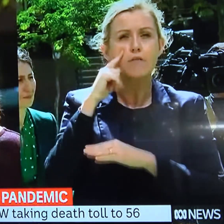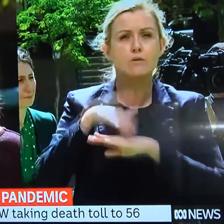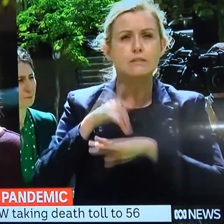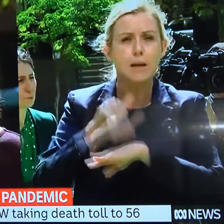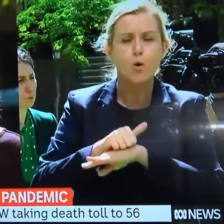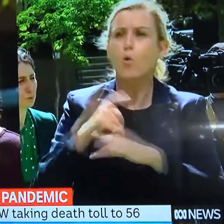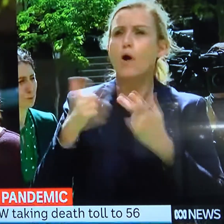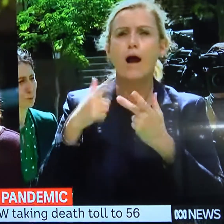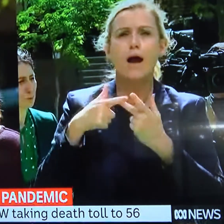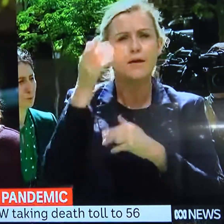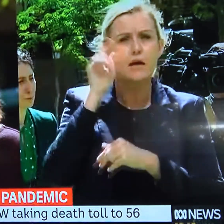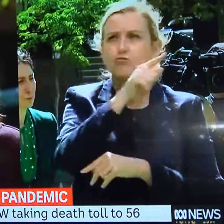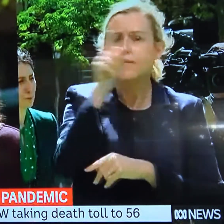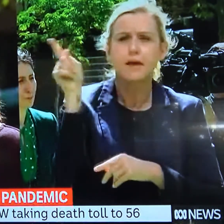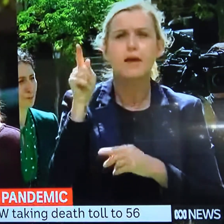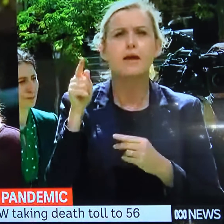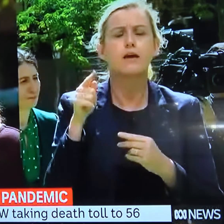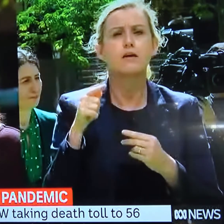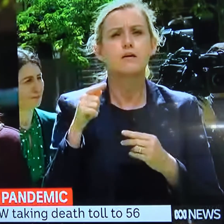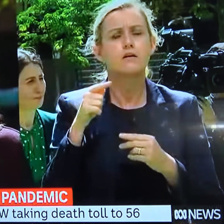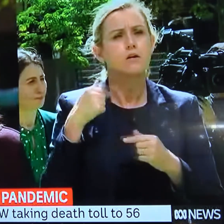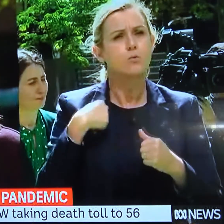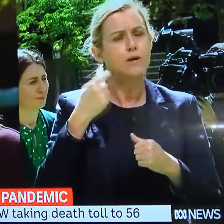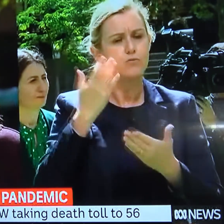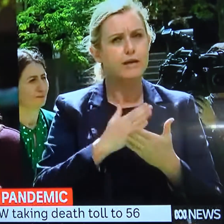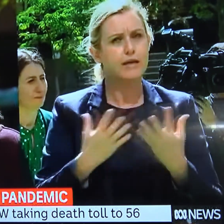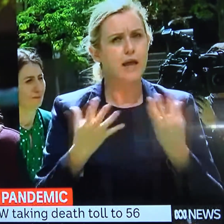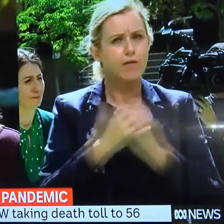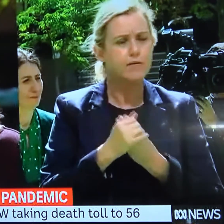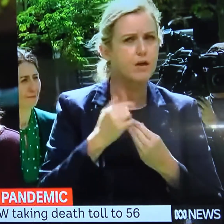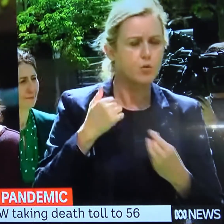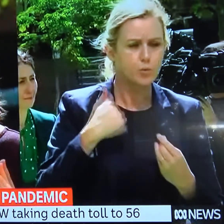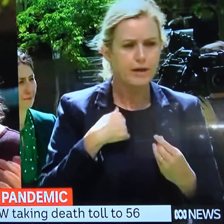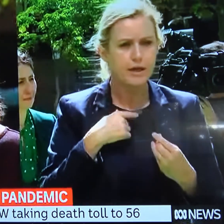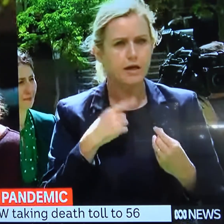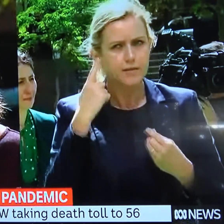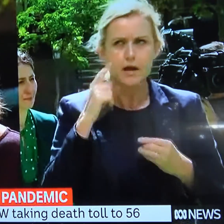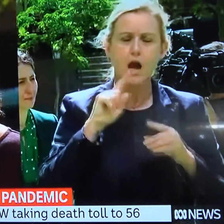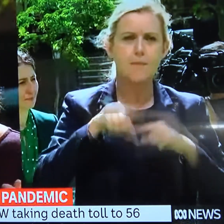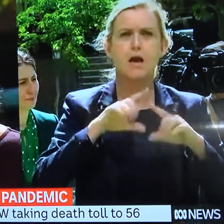experience and other countries. So this is actually part of our response, is being very reflective of what